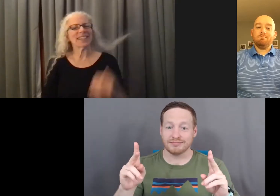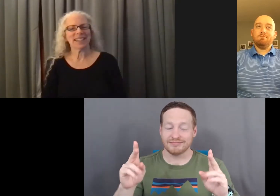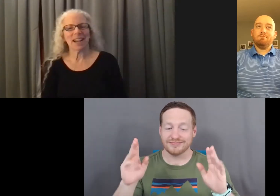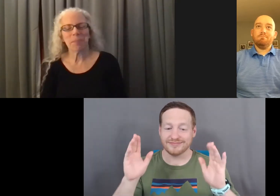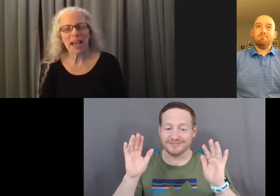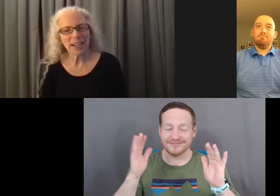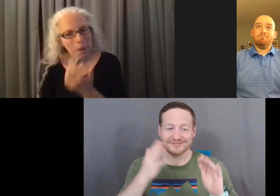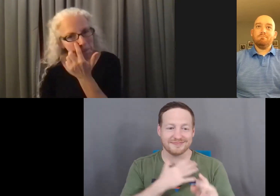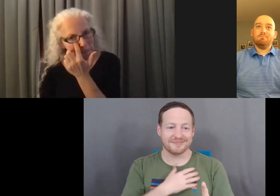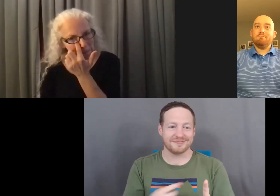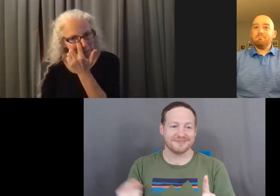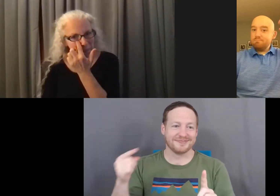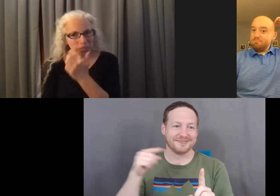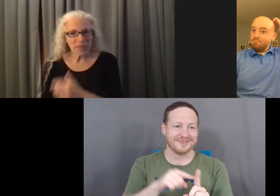I'm back.